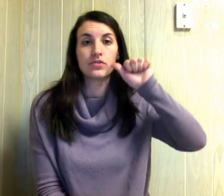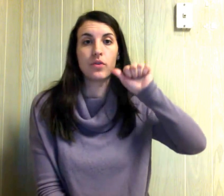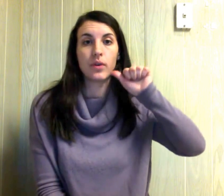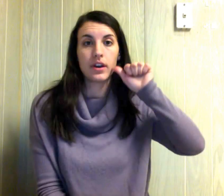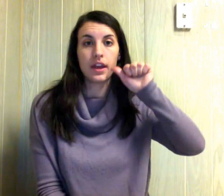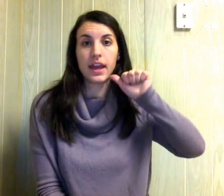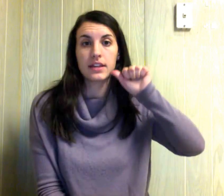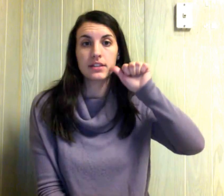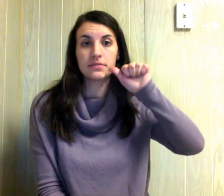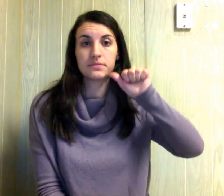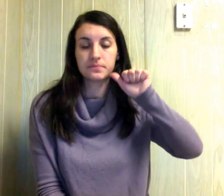forward. Aunt.